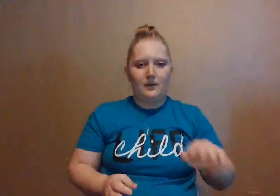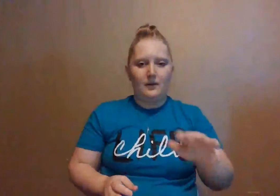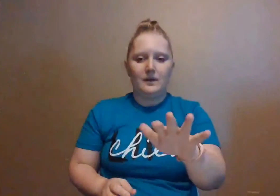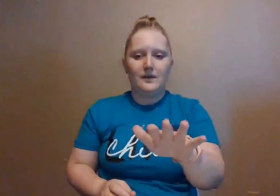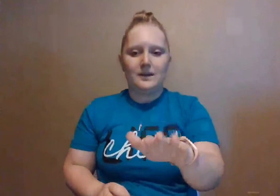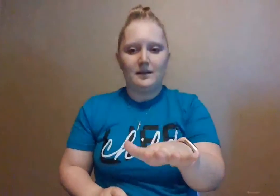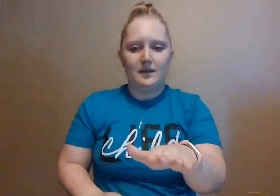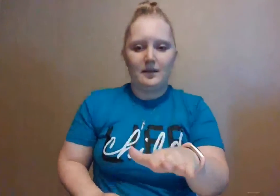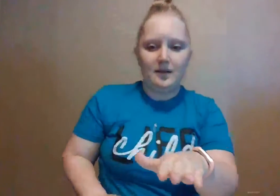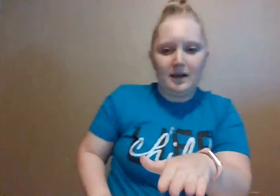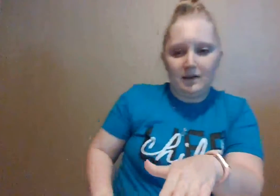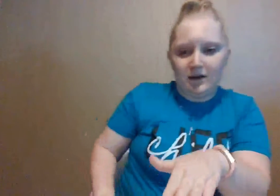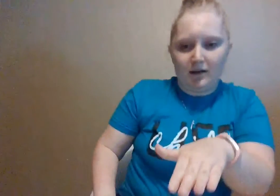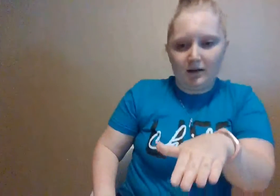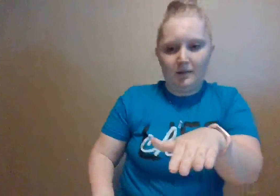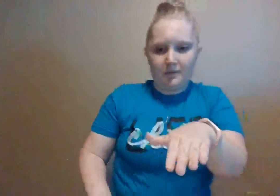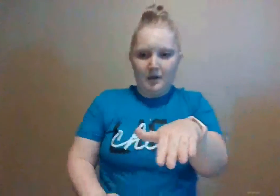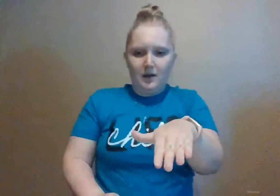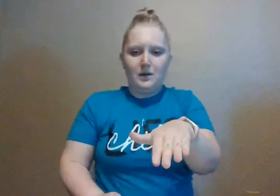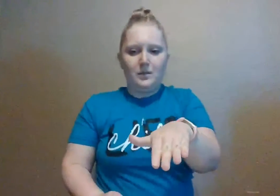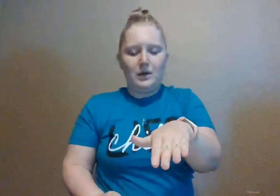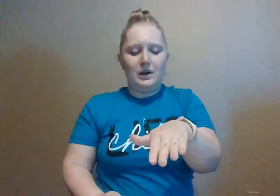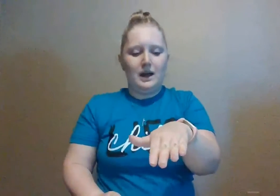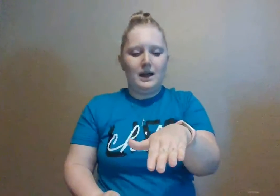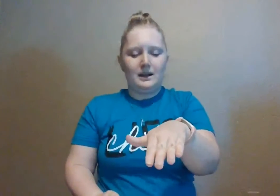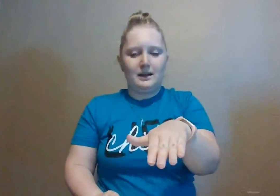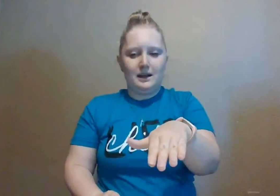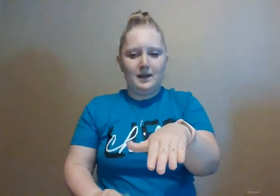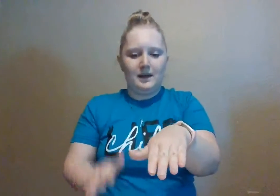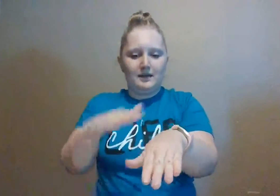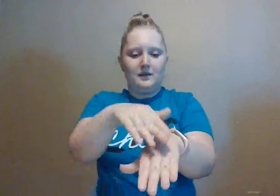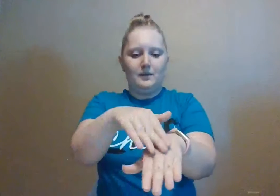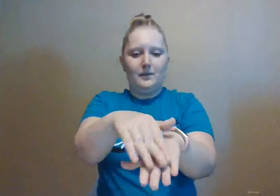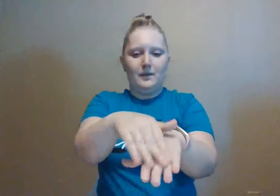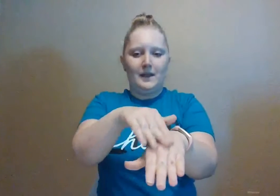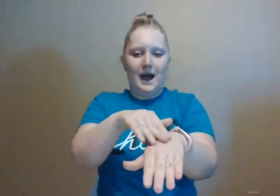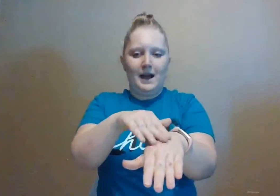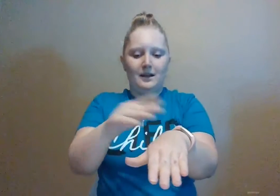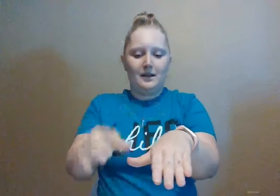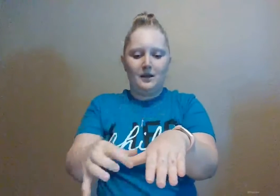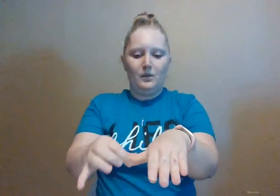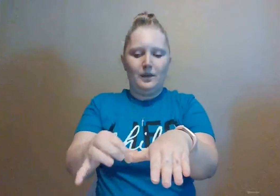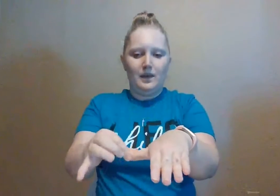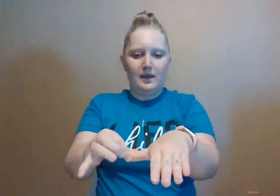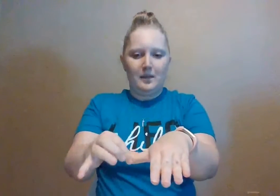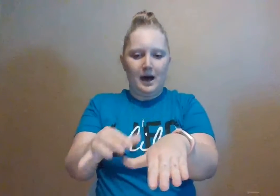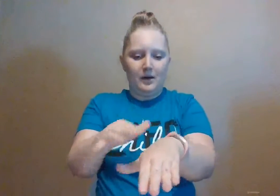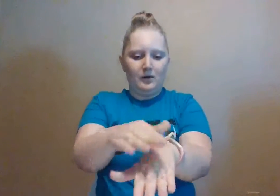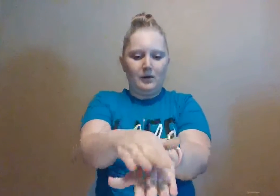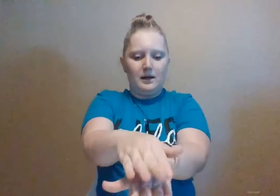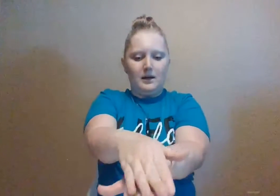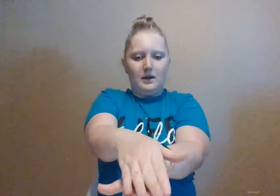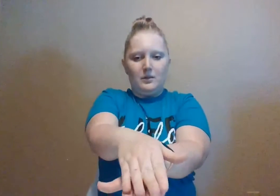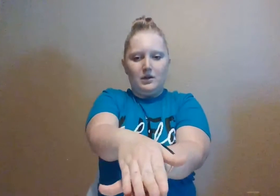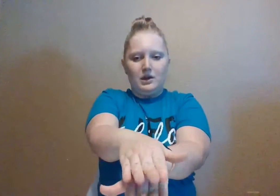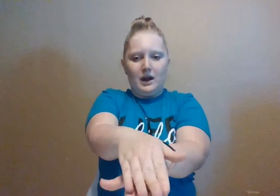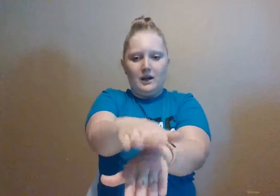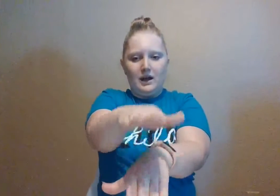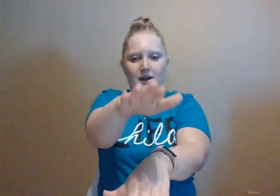for sea turtle, you put your hand like this, so flat with the thumb out. Put your other hand on